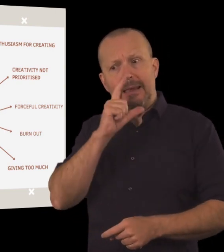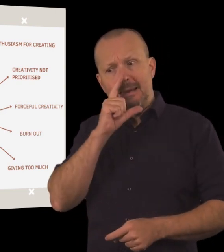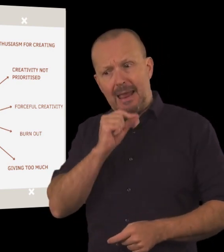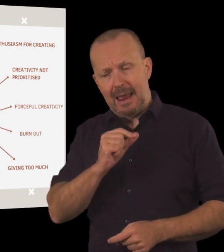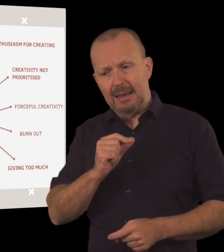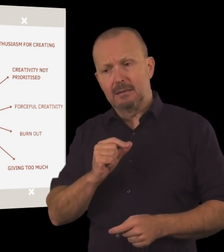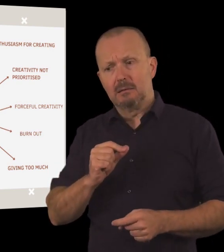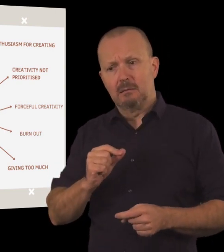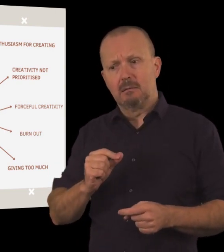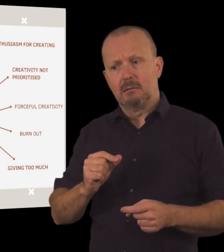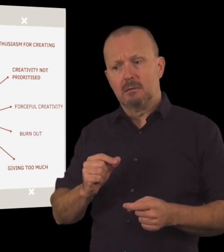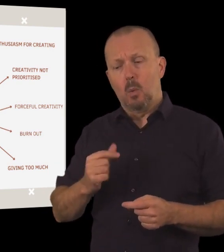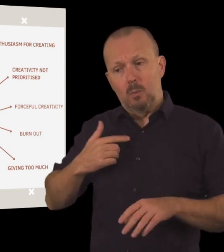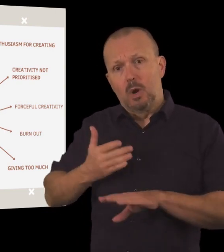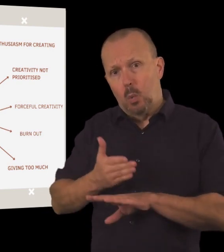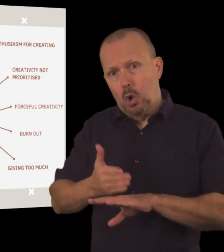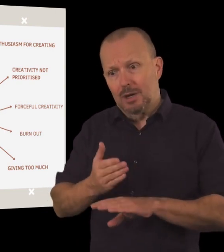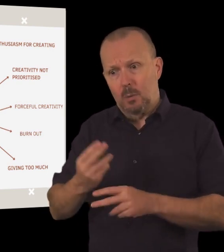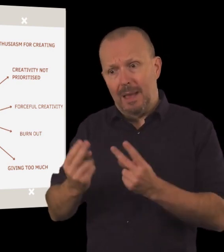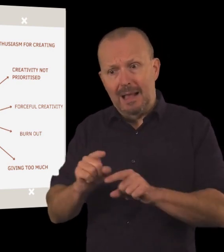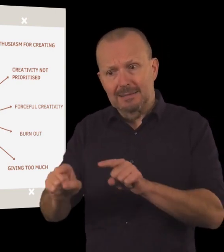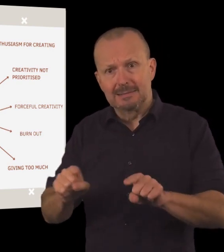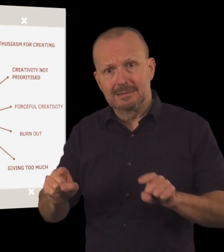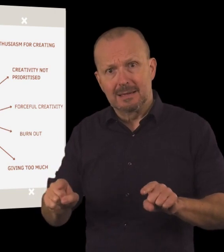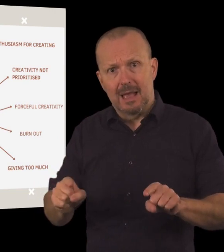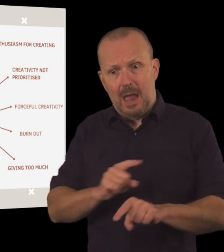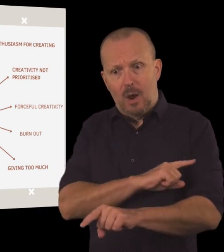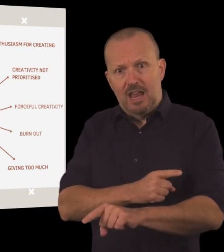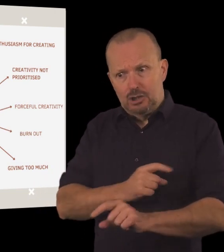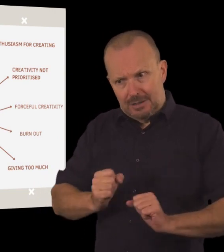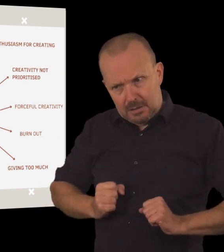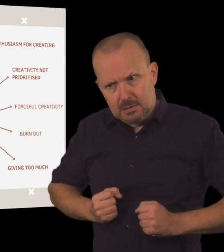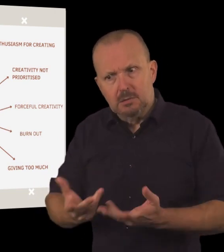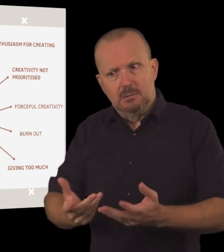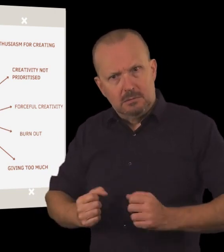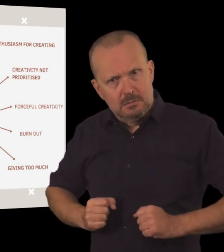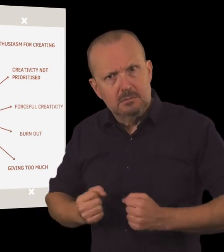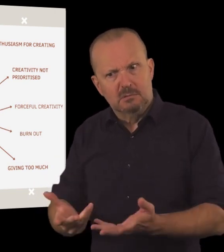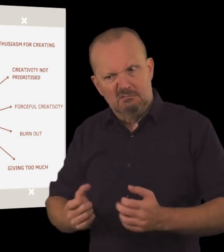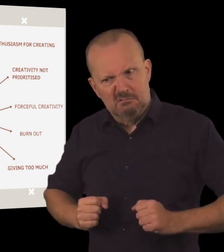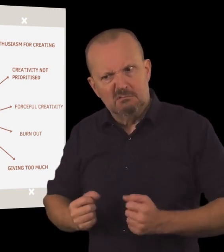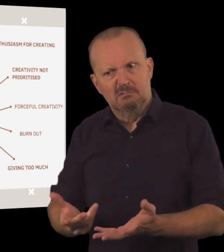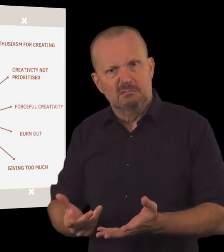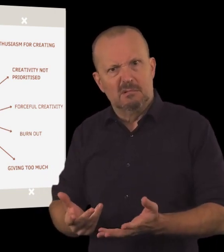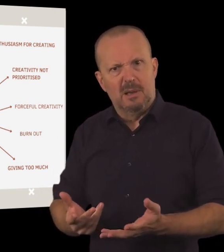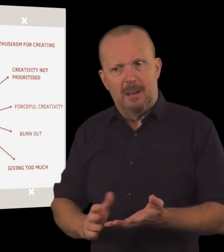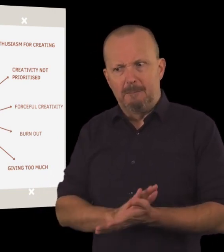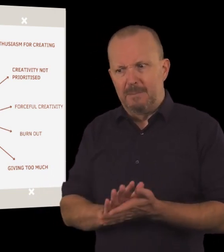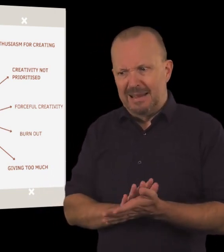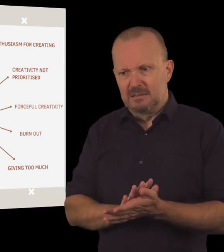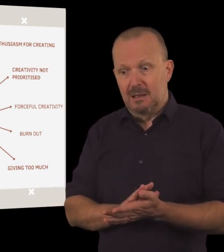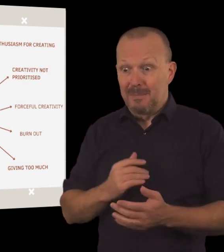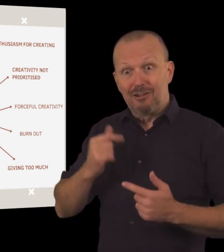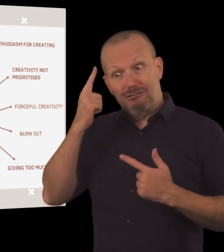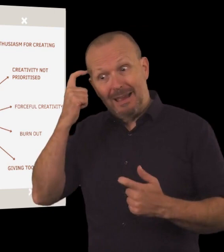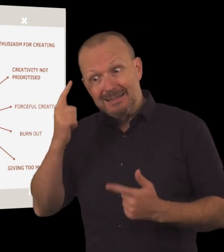can bounce back into the space when we are working with our artist. It can be hard to enjoy